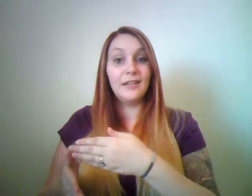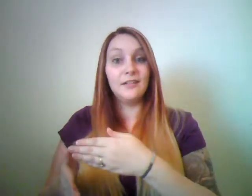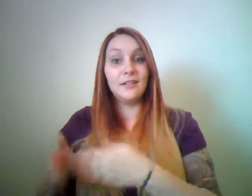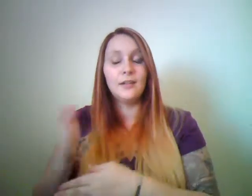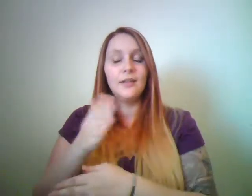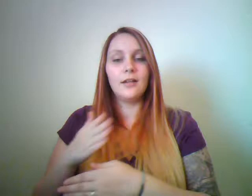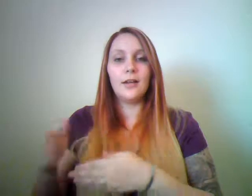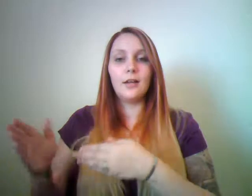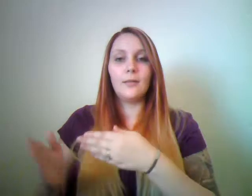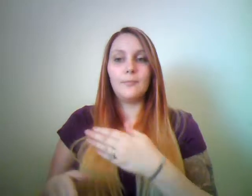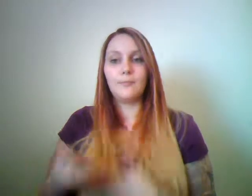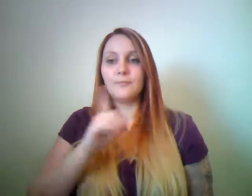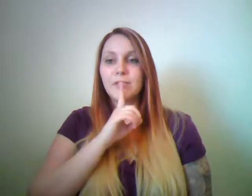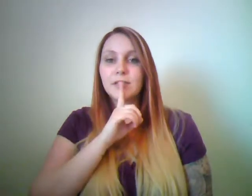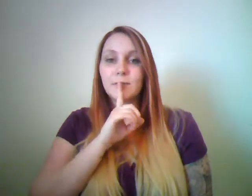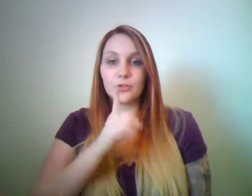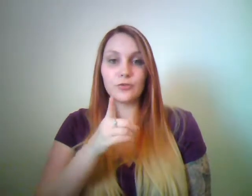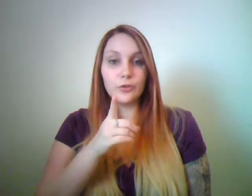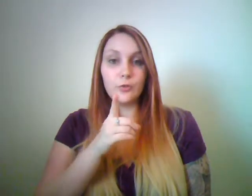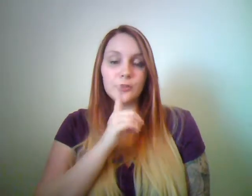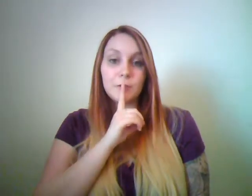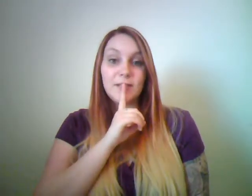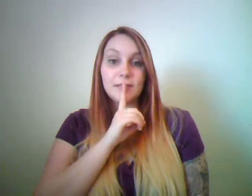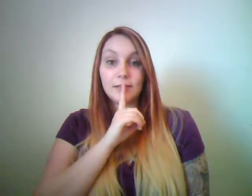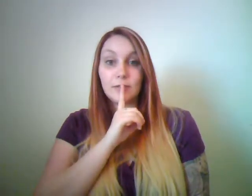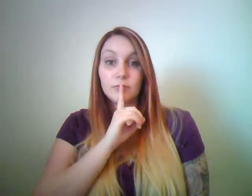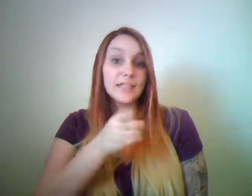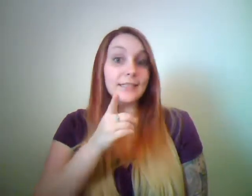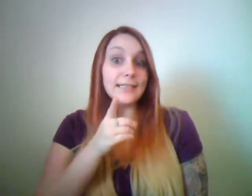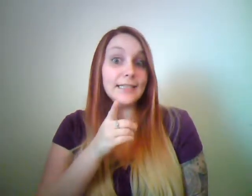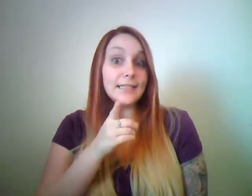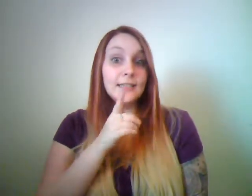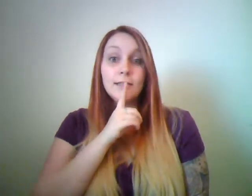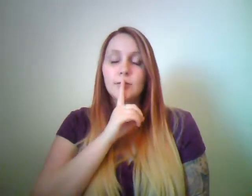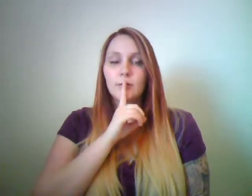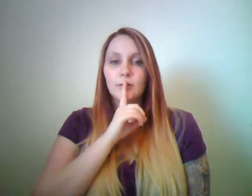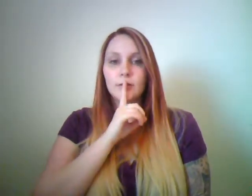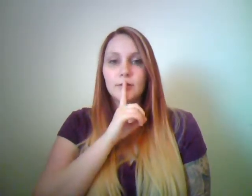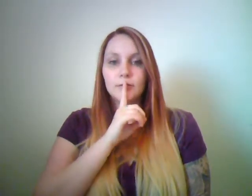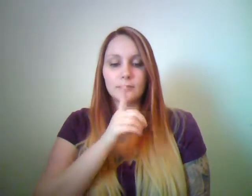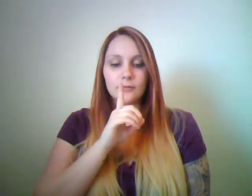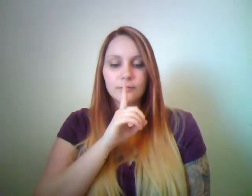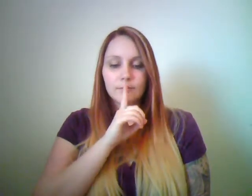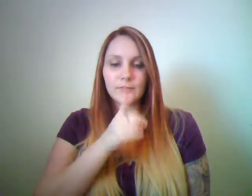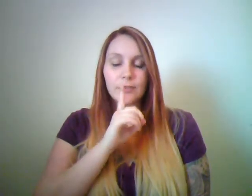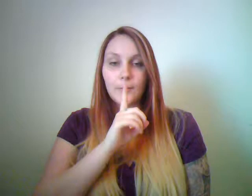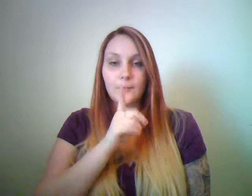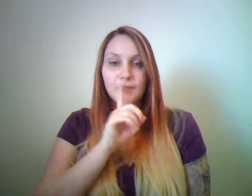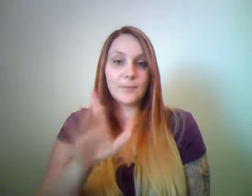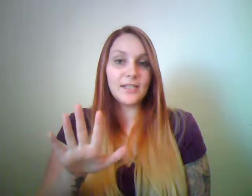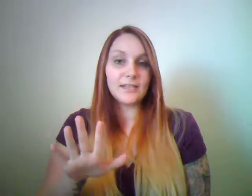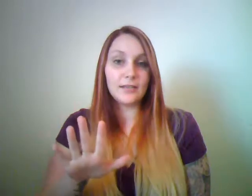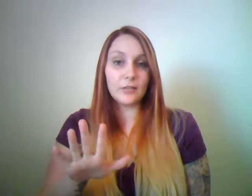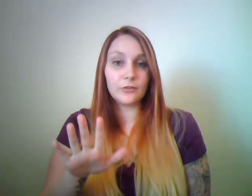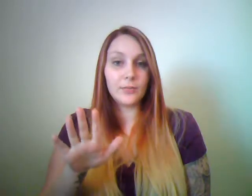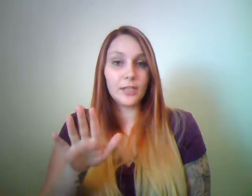weekend. This for true also means like really, or so some of these things also mean other